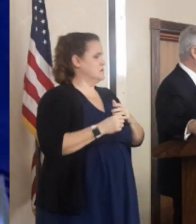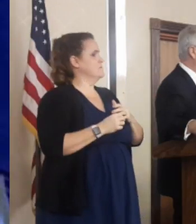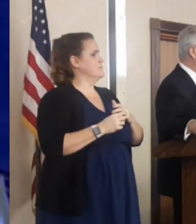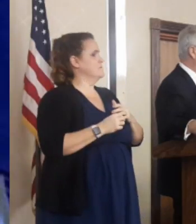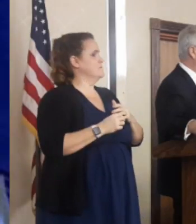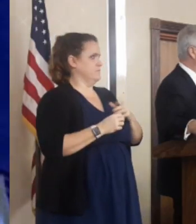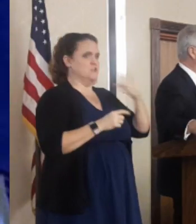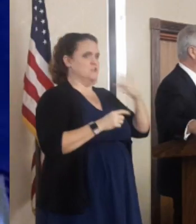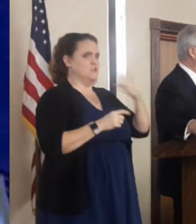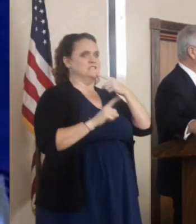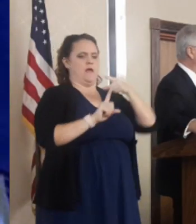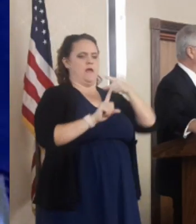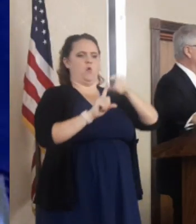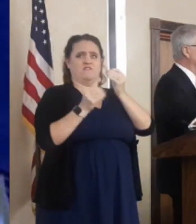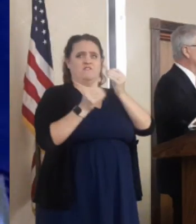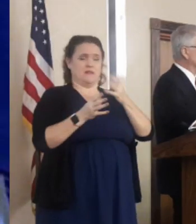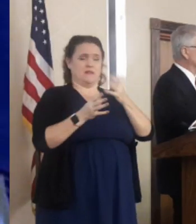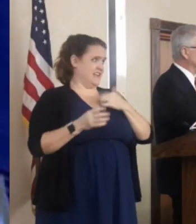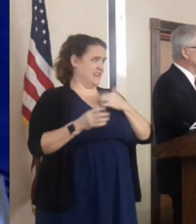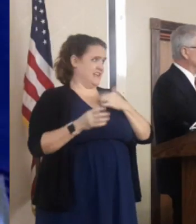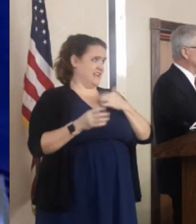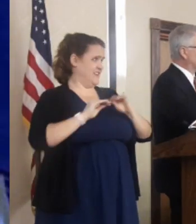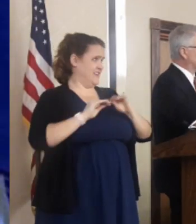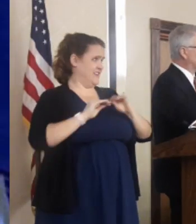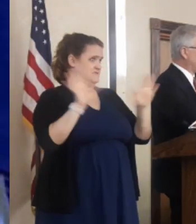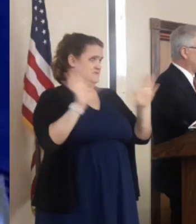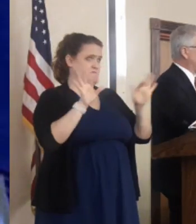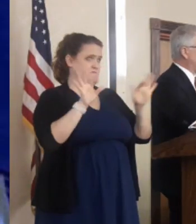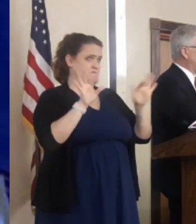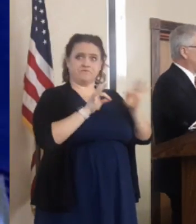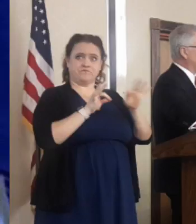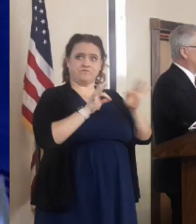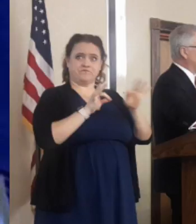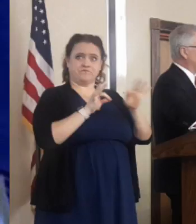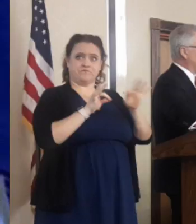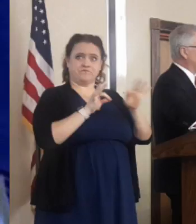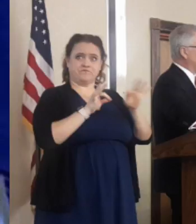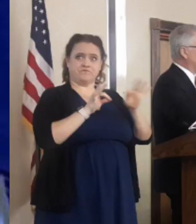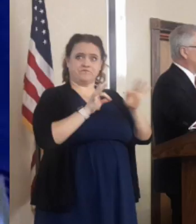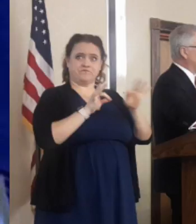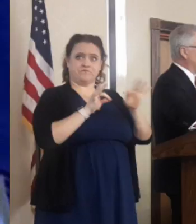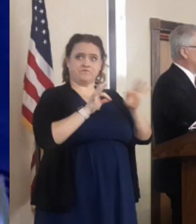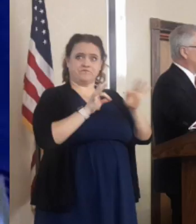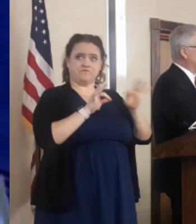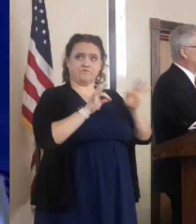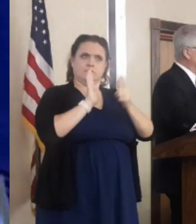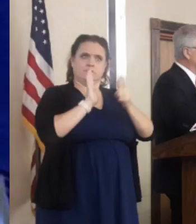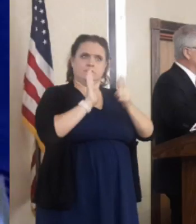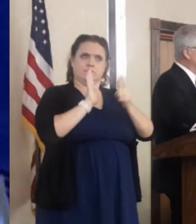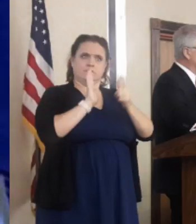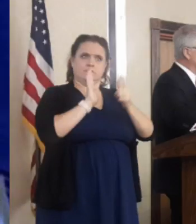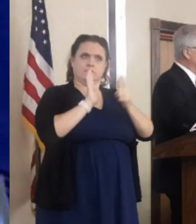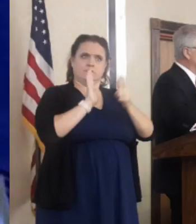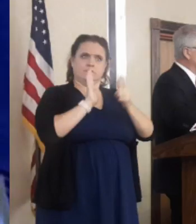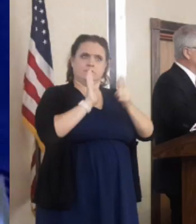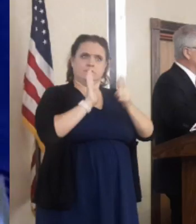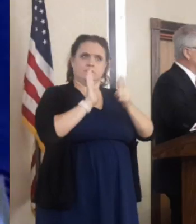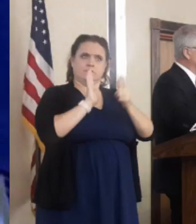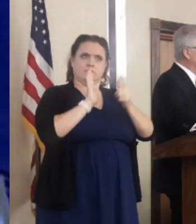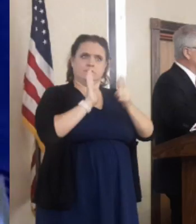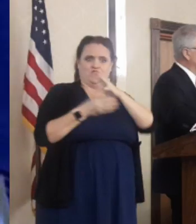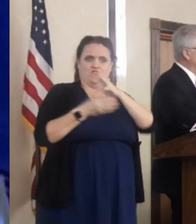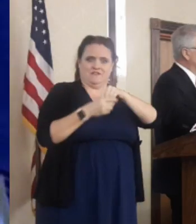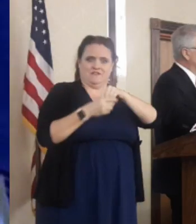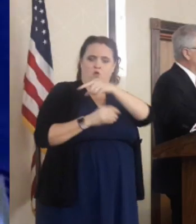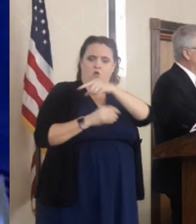it's self-explanatory. The rule did prohibit anyone who was serving in any of those roles in their everyday life